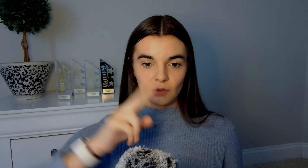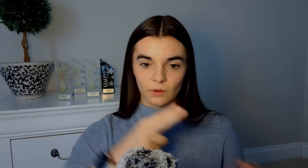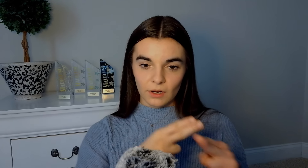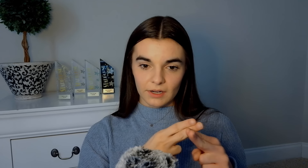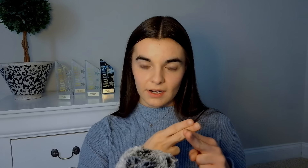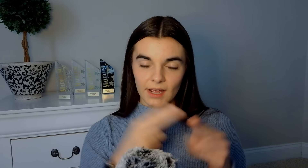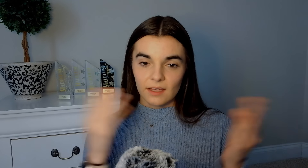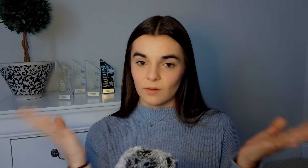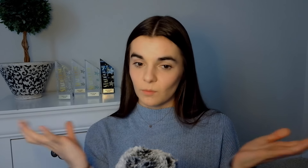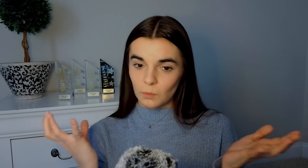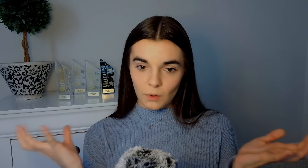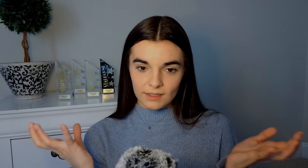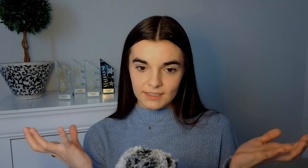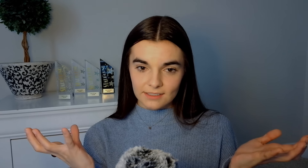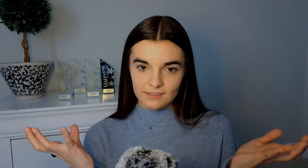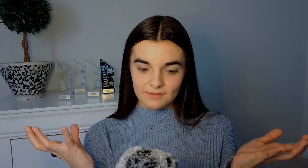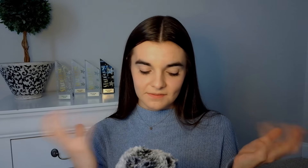Your name, what?